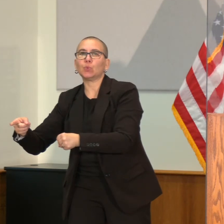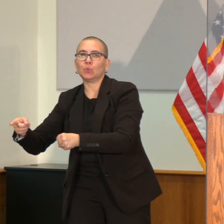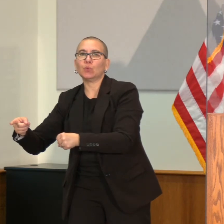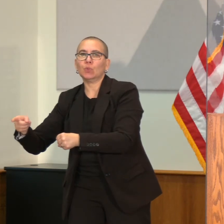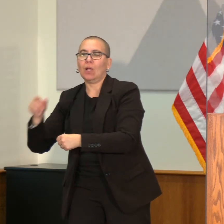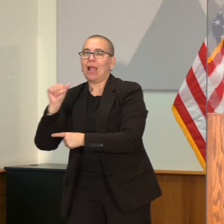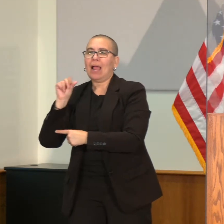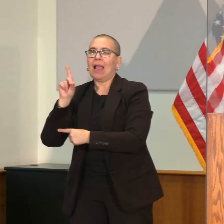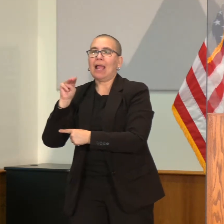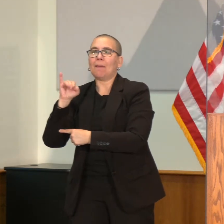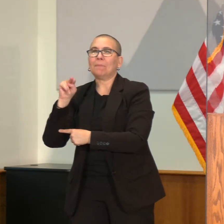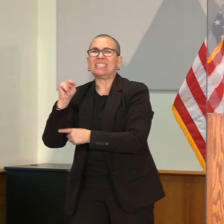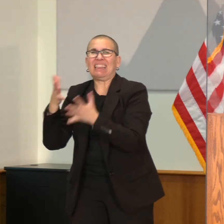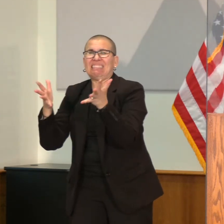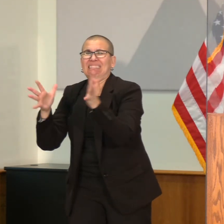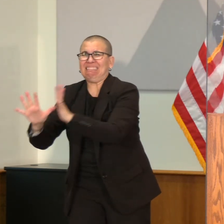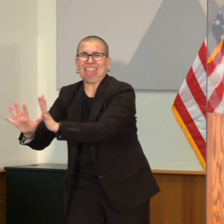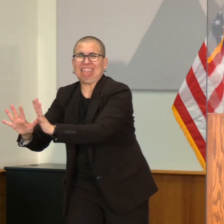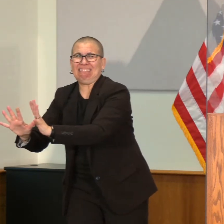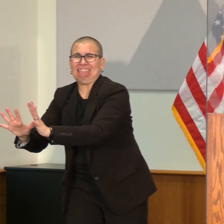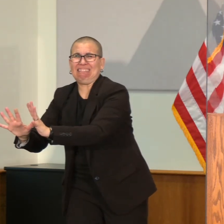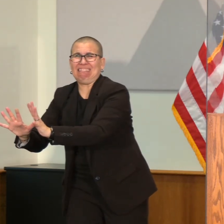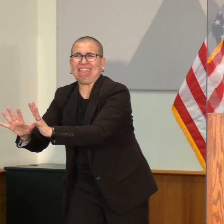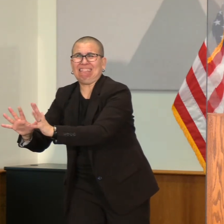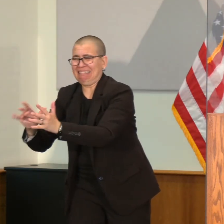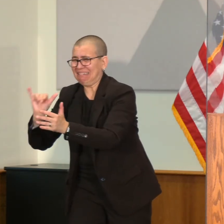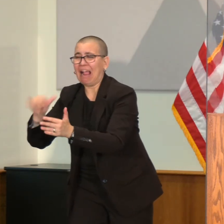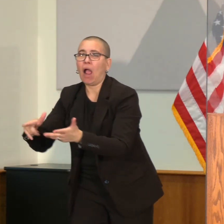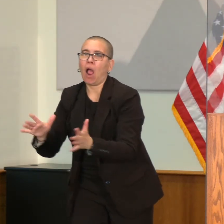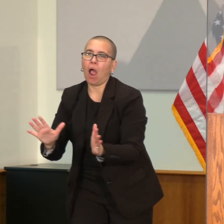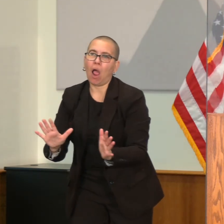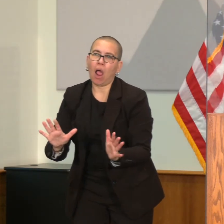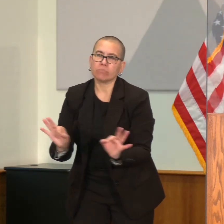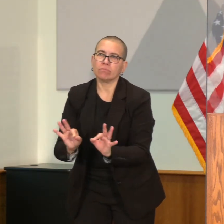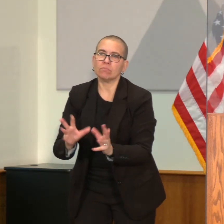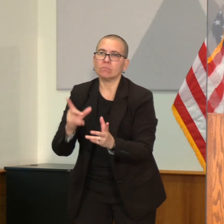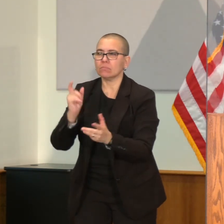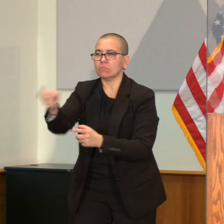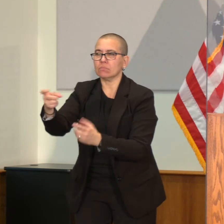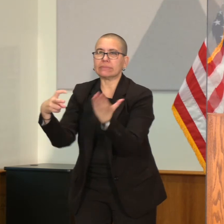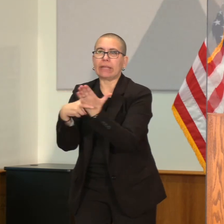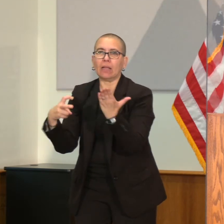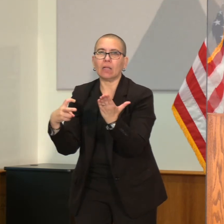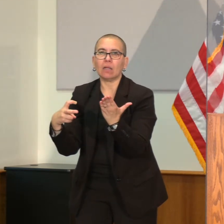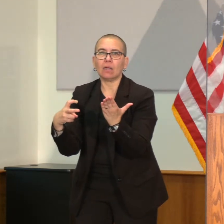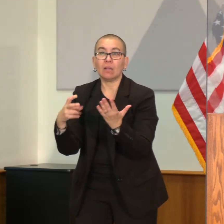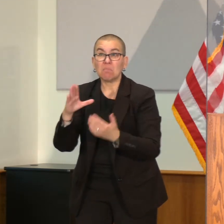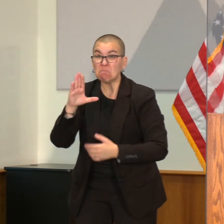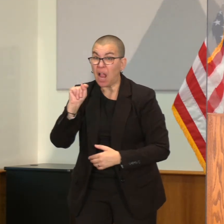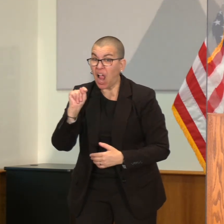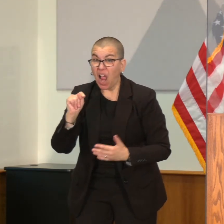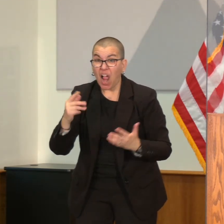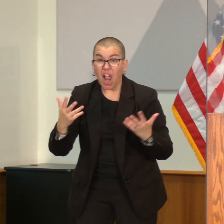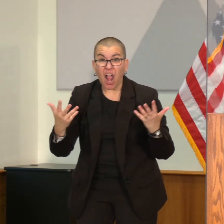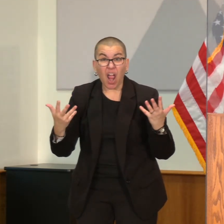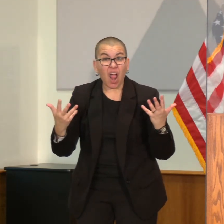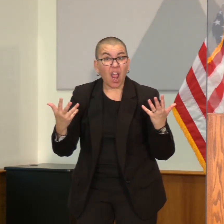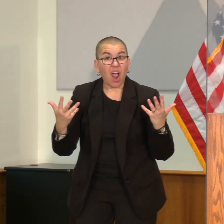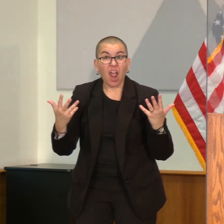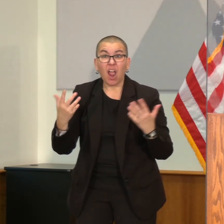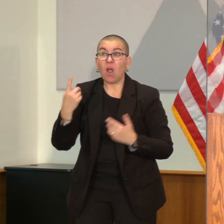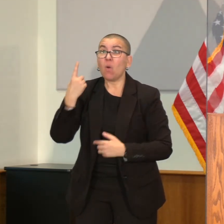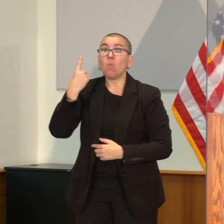potential violation. And It seems to me that one of the big questions in our